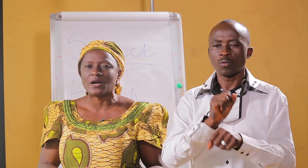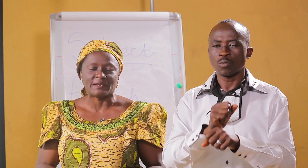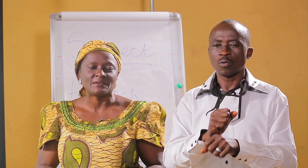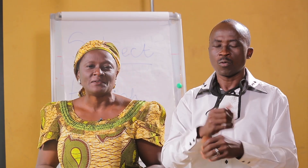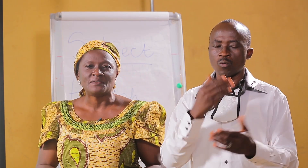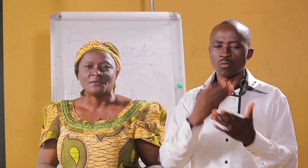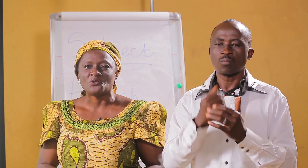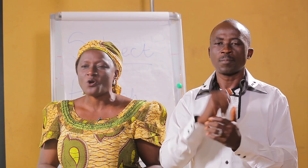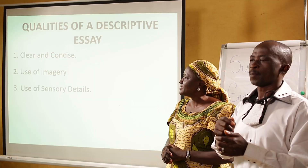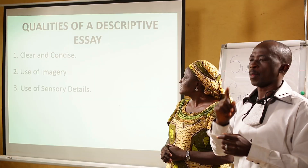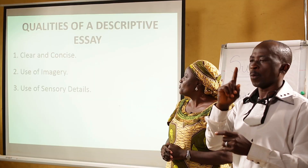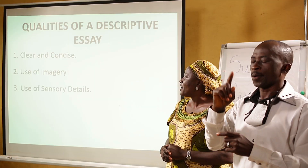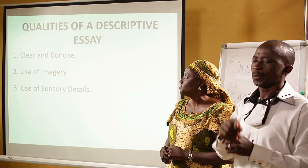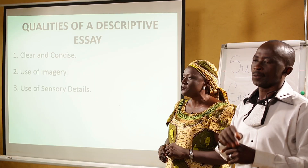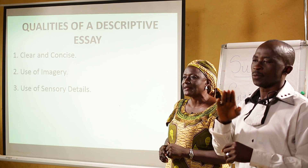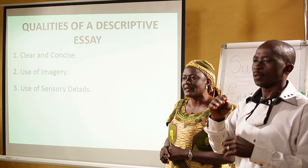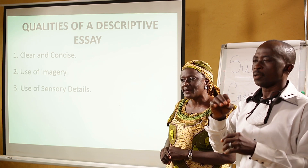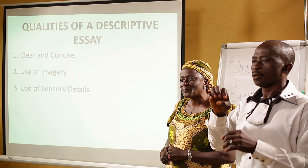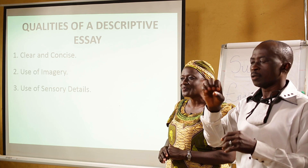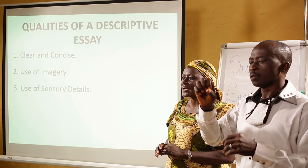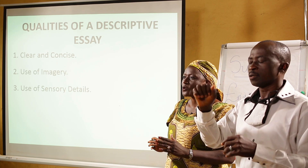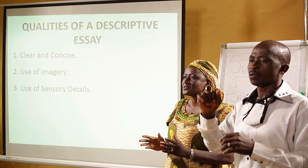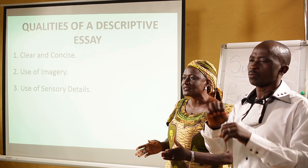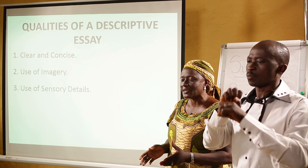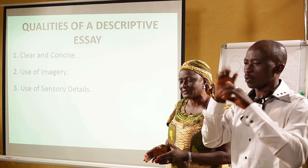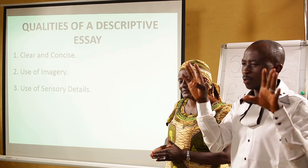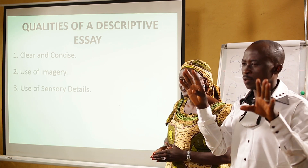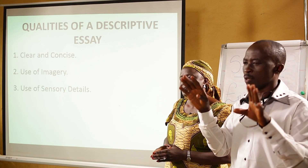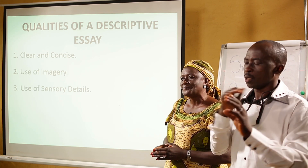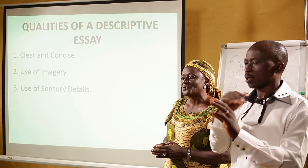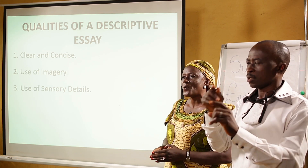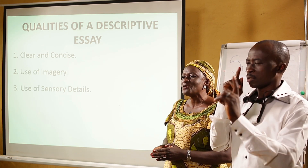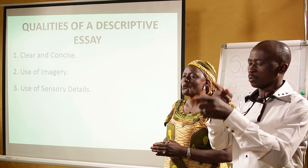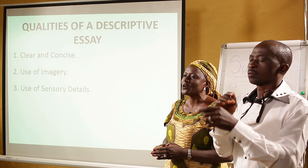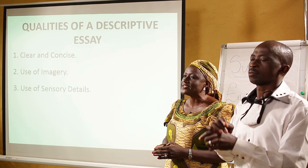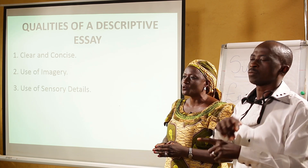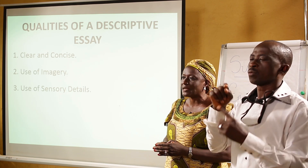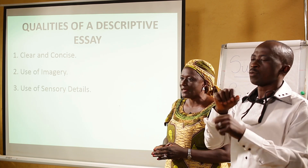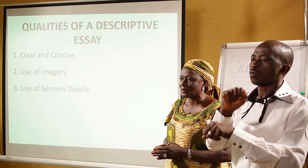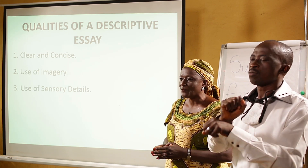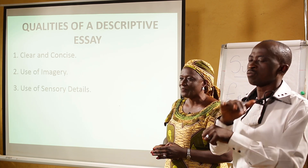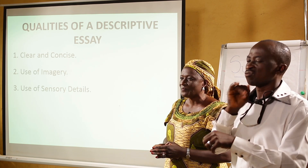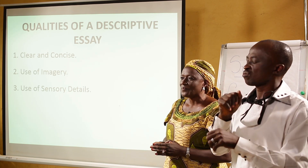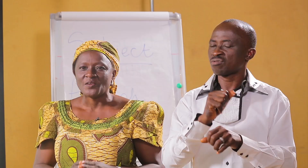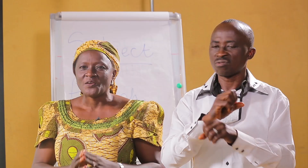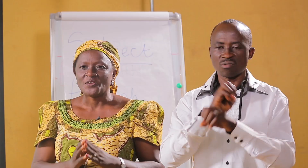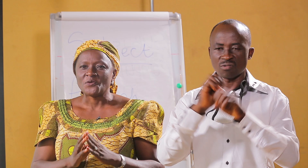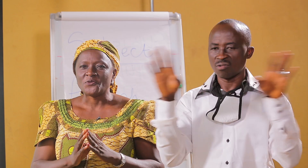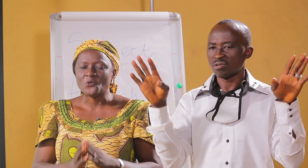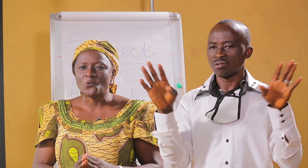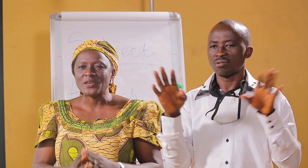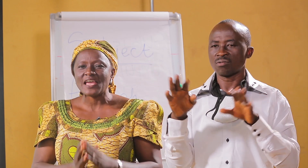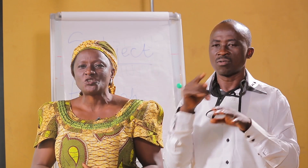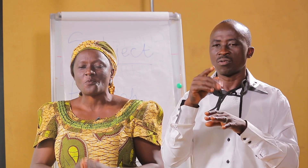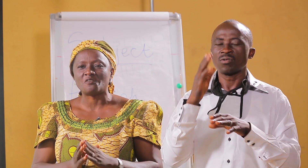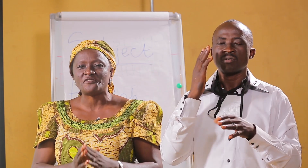Number 1, your essay will have to be clear and concise. When your work is not clear,